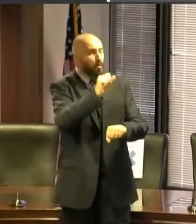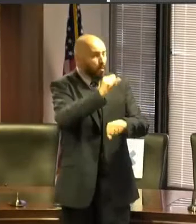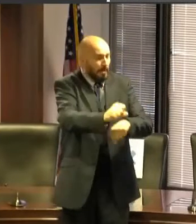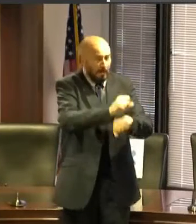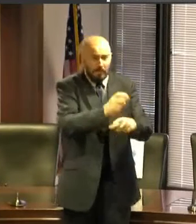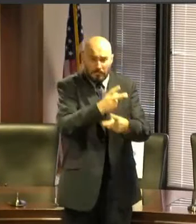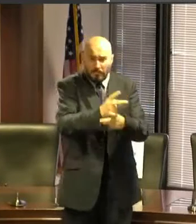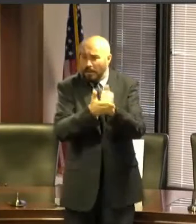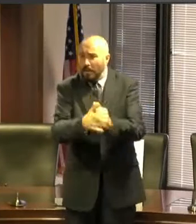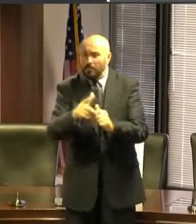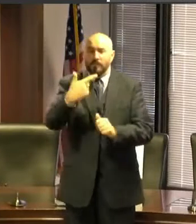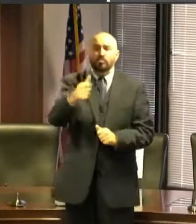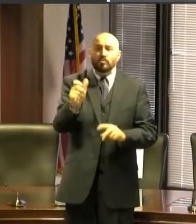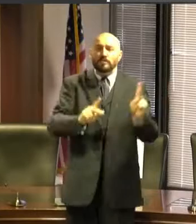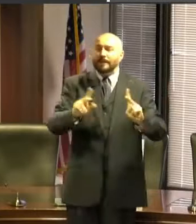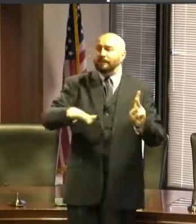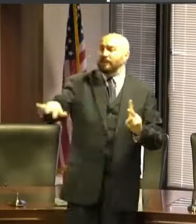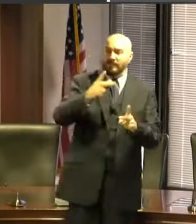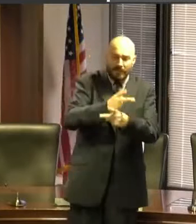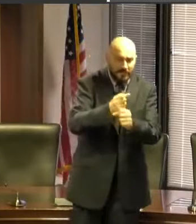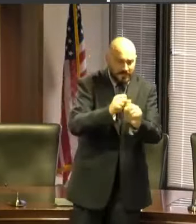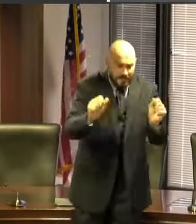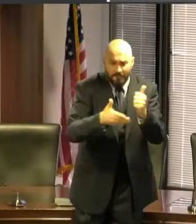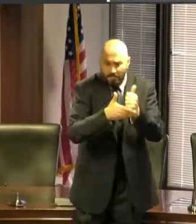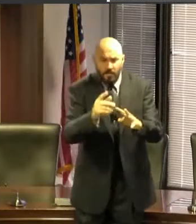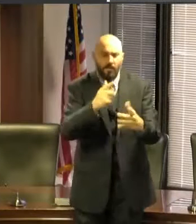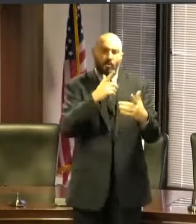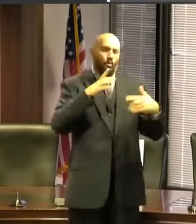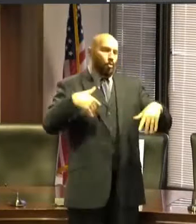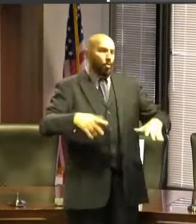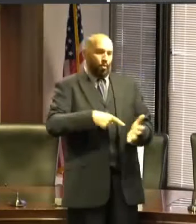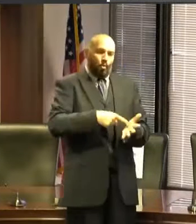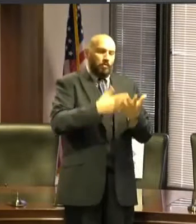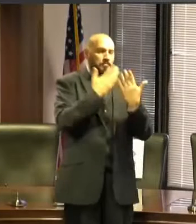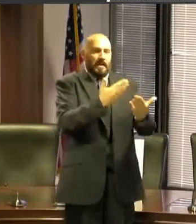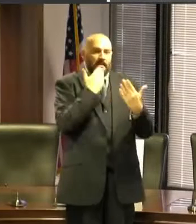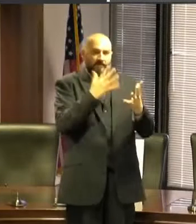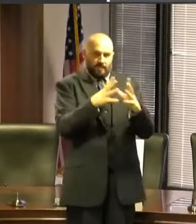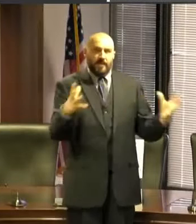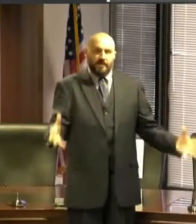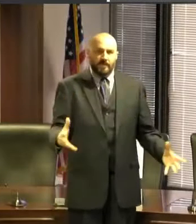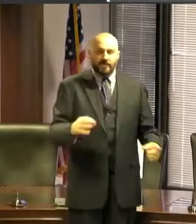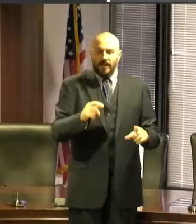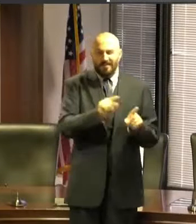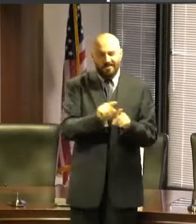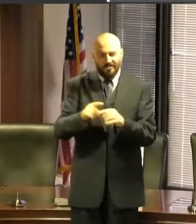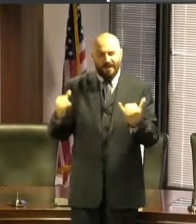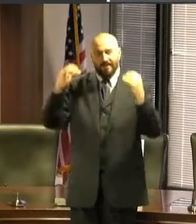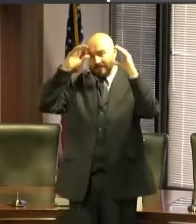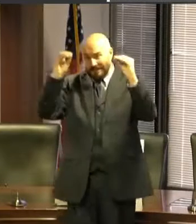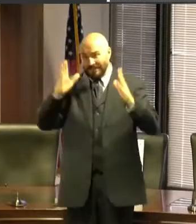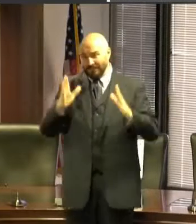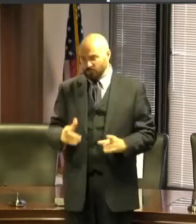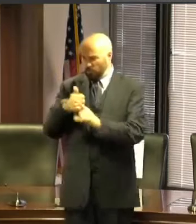family members safe. So thank you very, very much. I also want to take a moment to thank the teachers who are now back in school and